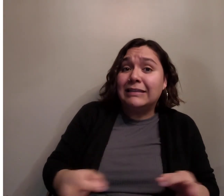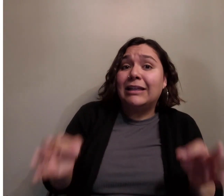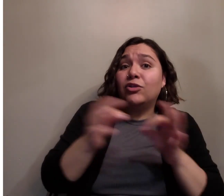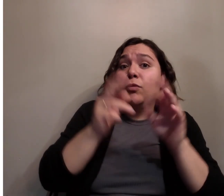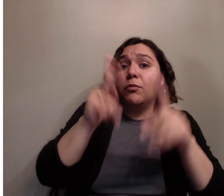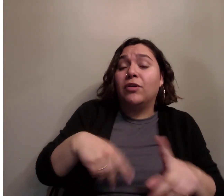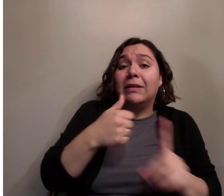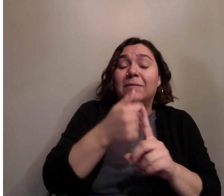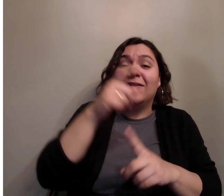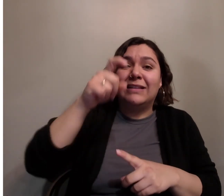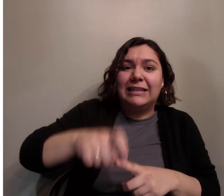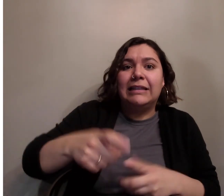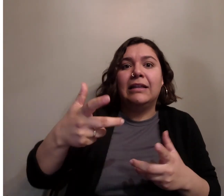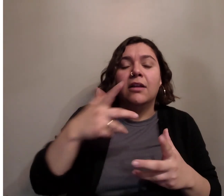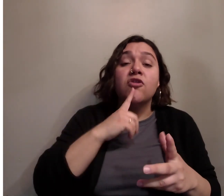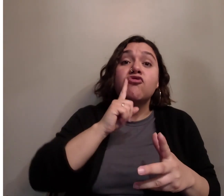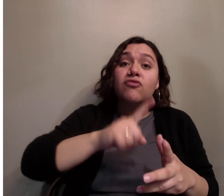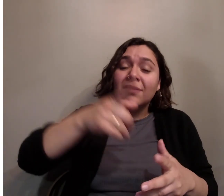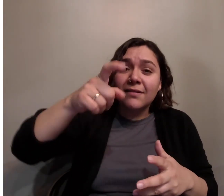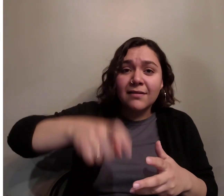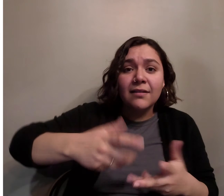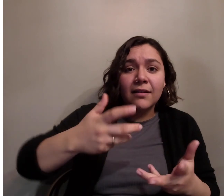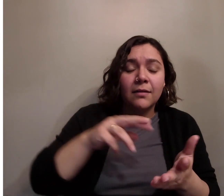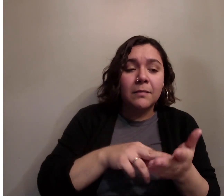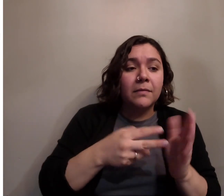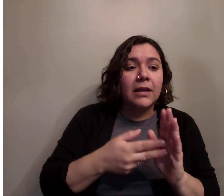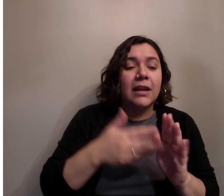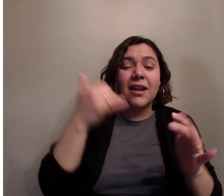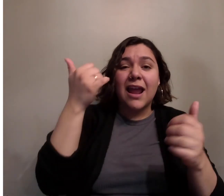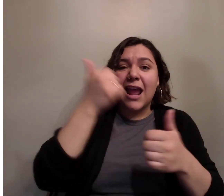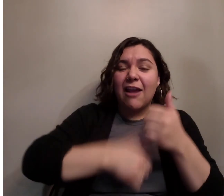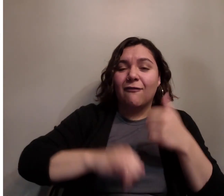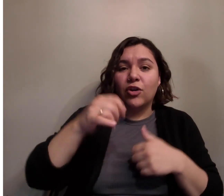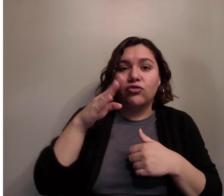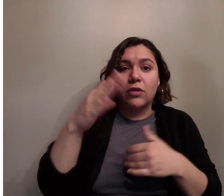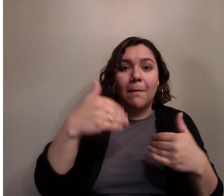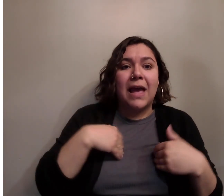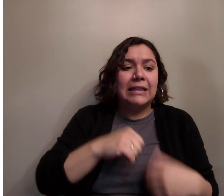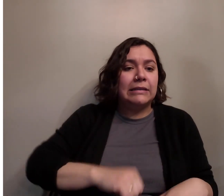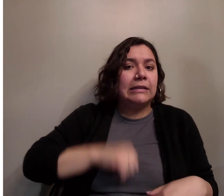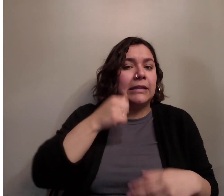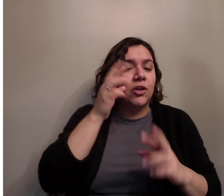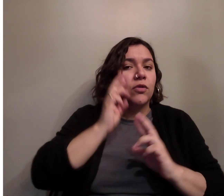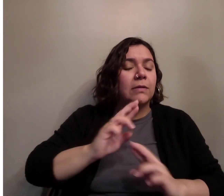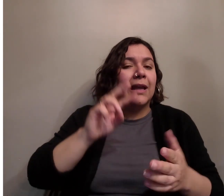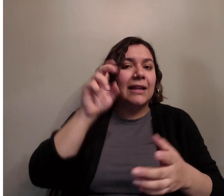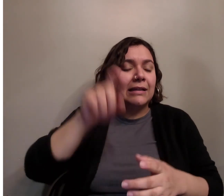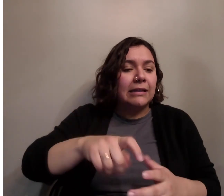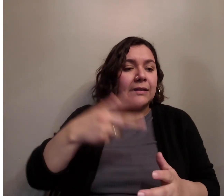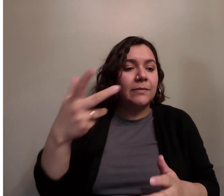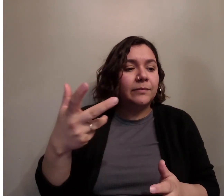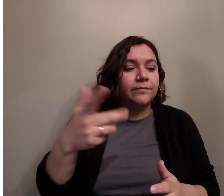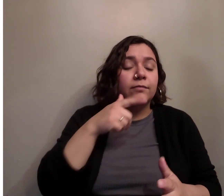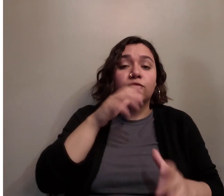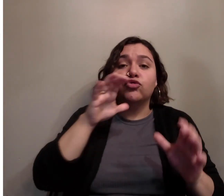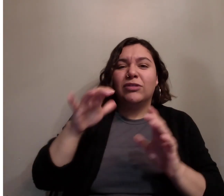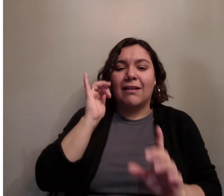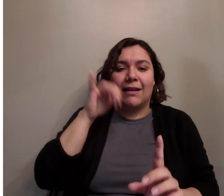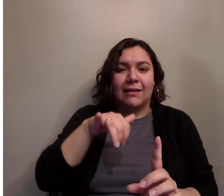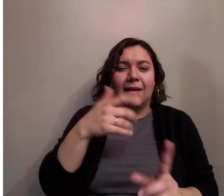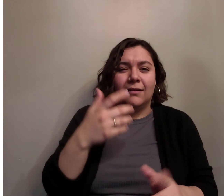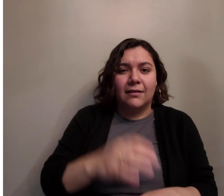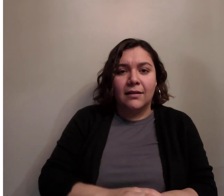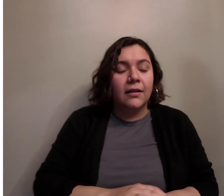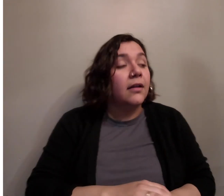is an essential person that is needed, that is desperately needed. And every job has dignity and respect and needs to